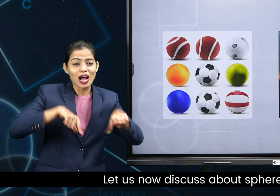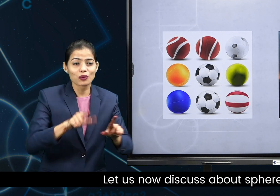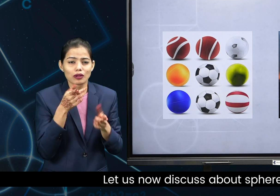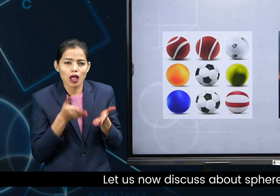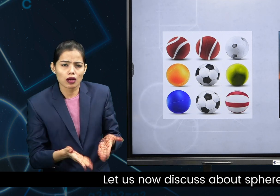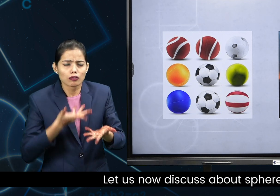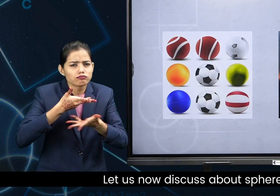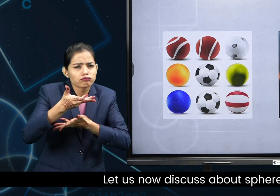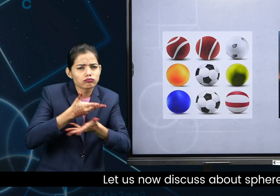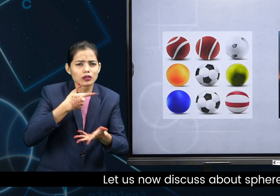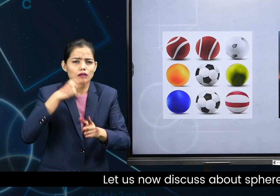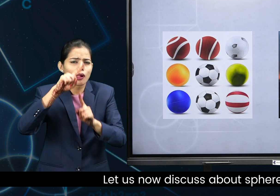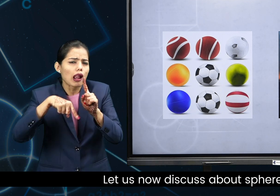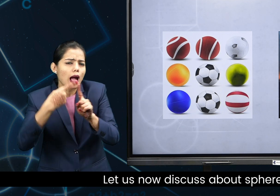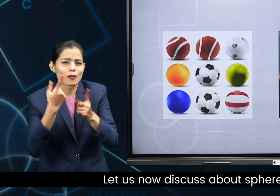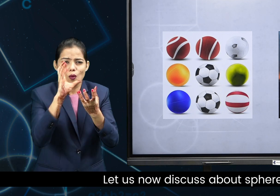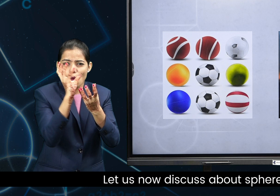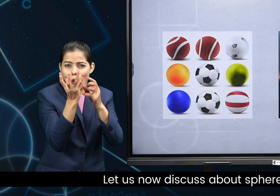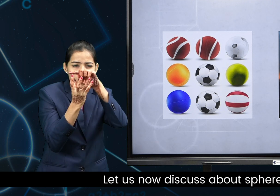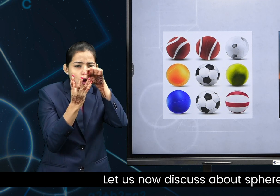Let us now discuss about spheres in detail.